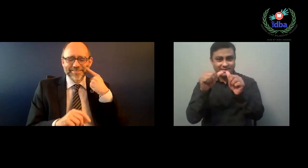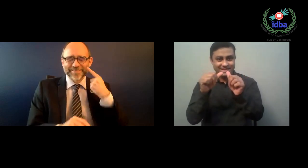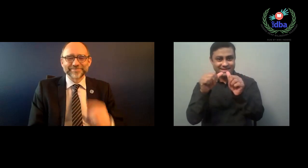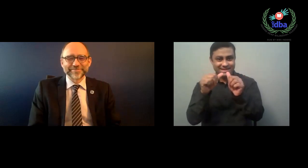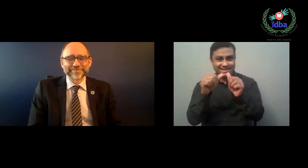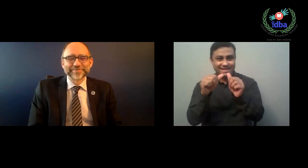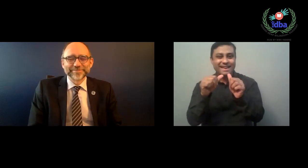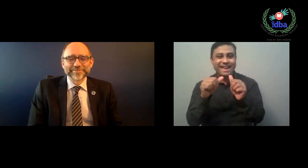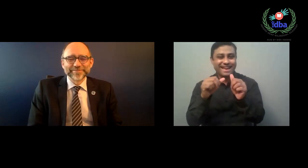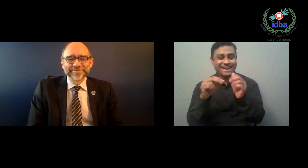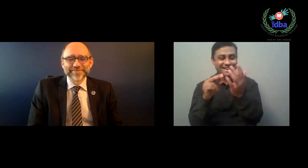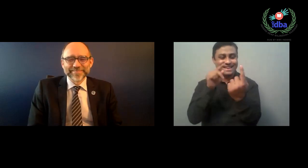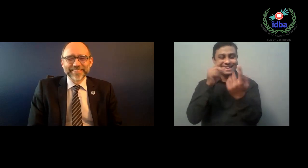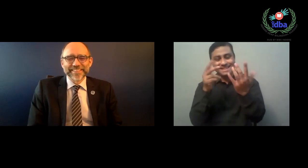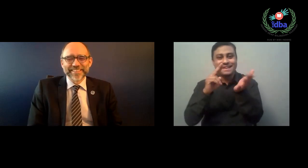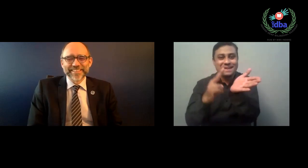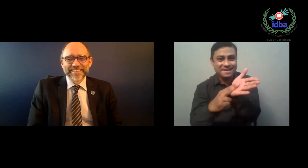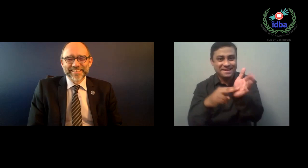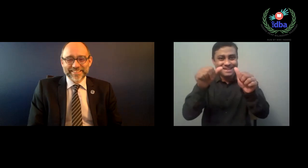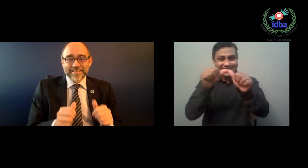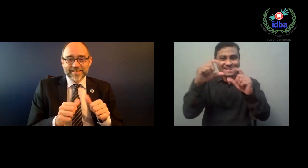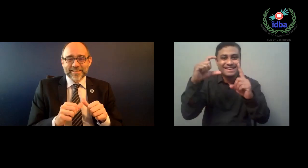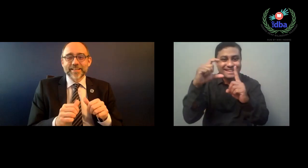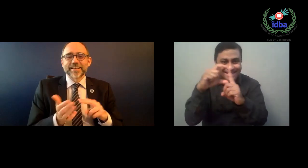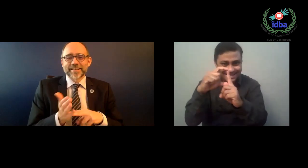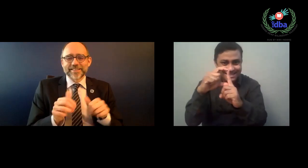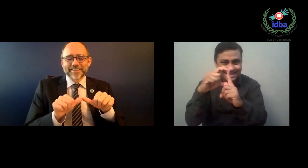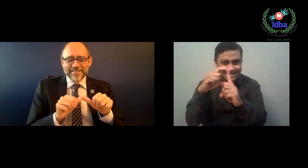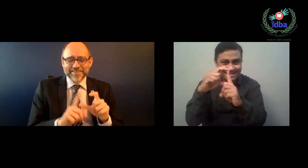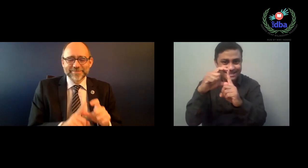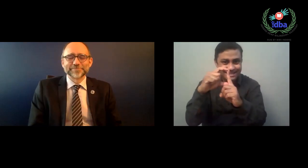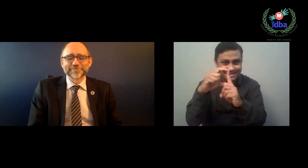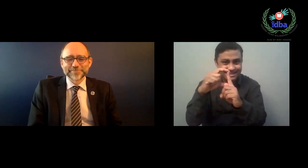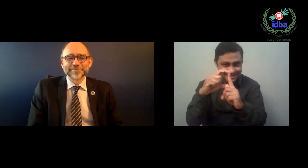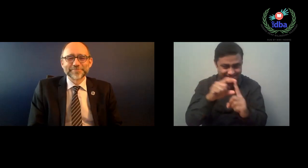Yes, correct. I was forgetting the sign for I. AIFD, then National Association of the Deaf.